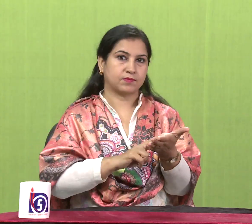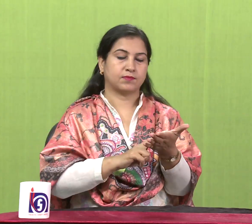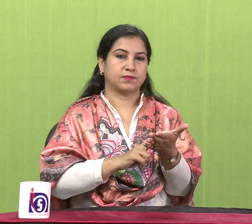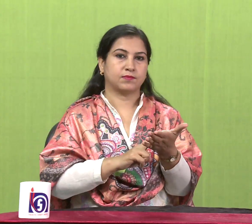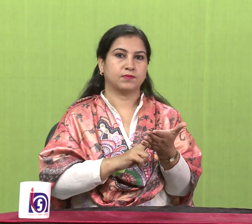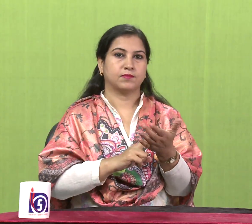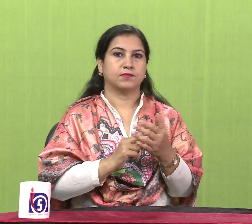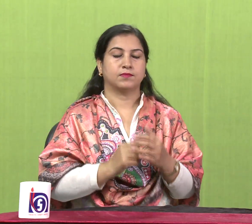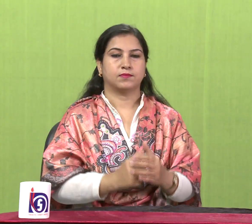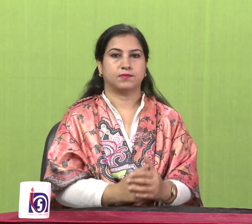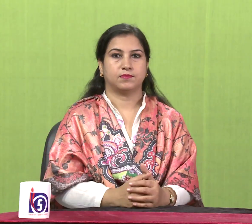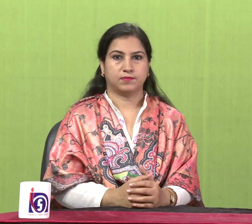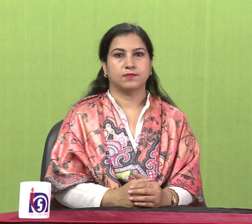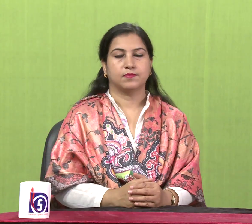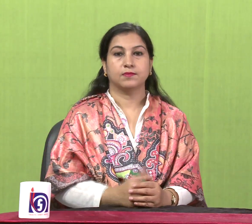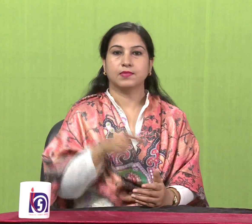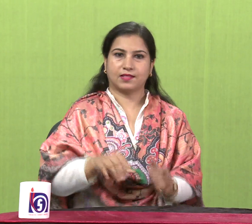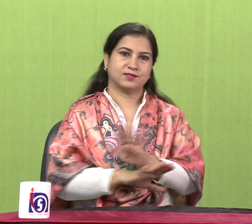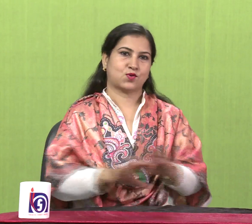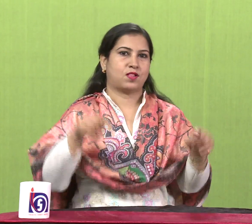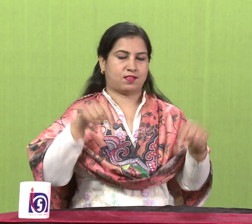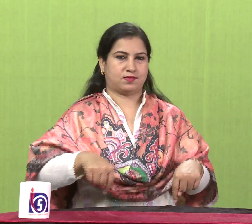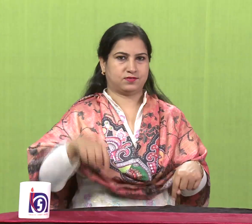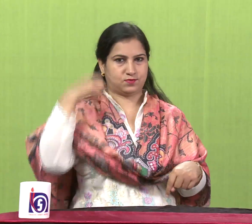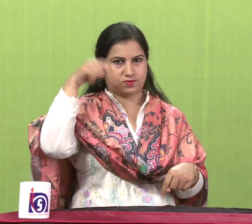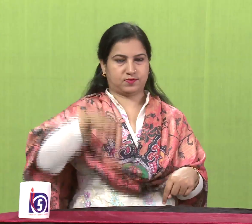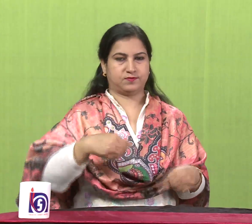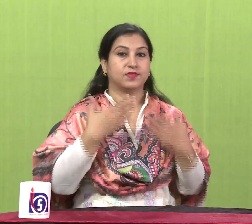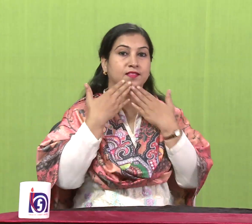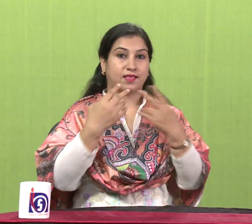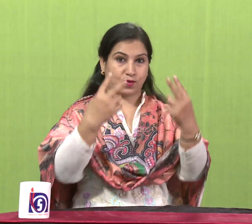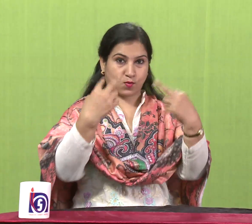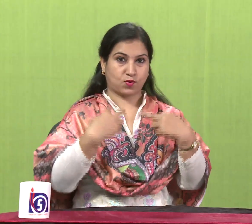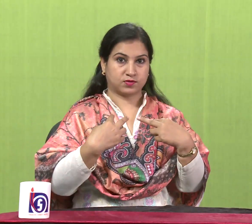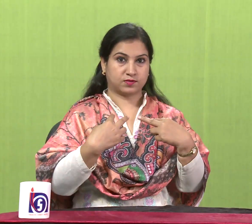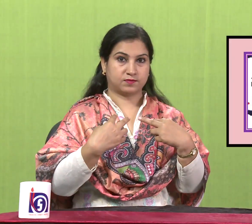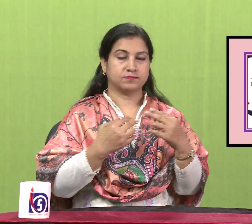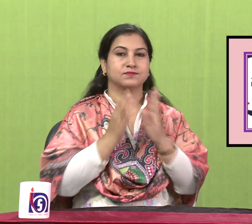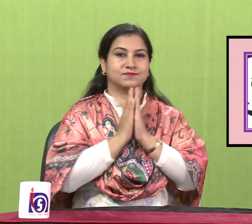www.nios.ac.in. That's all for today. Thanks for watching. Namaskar.